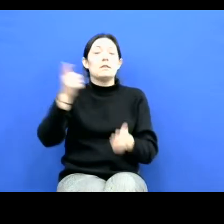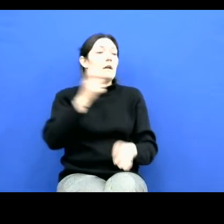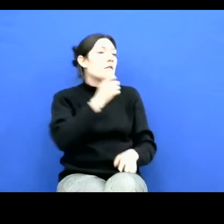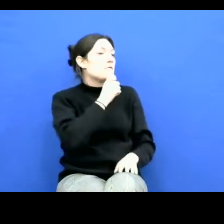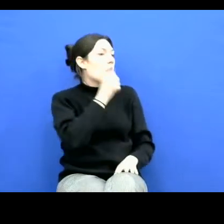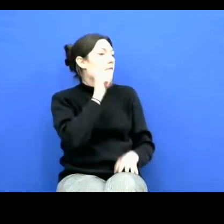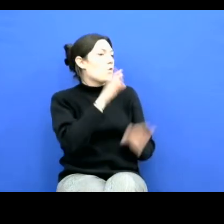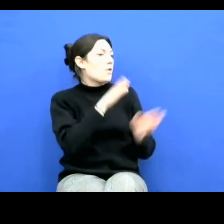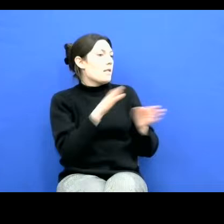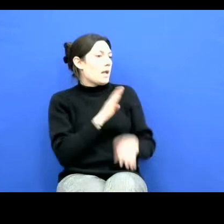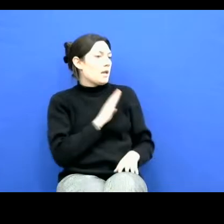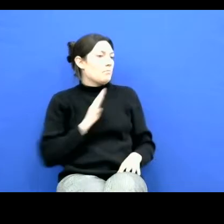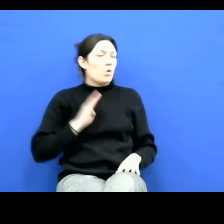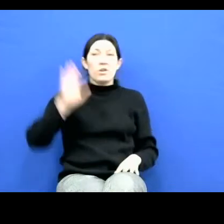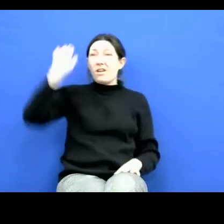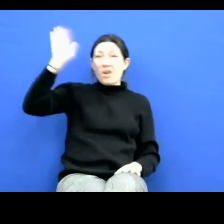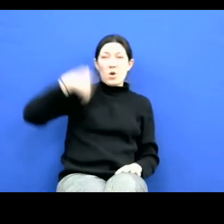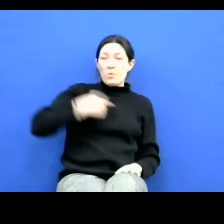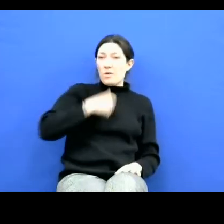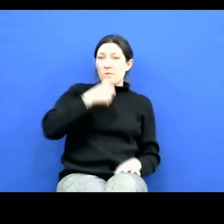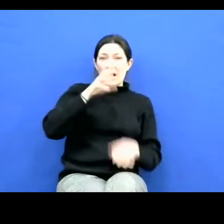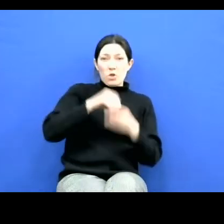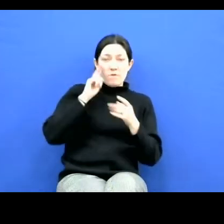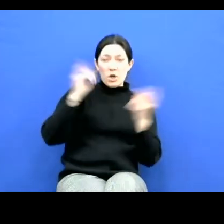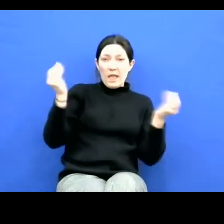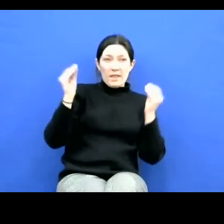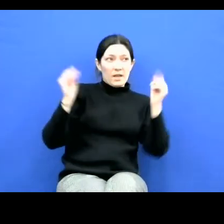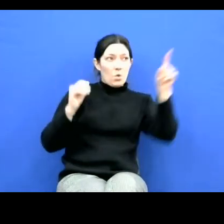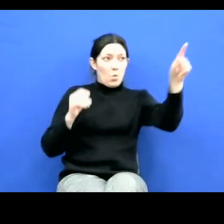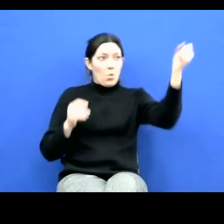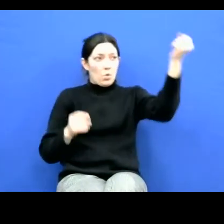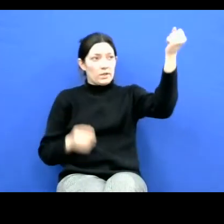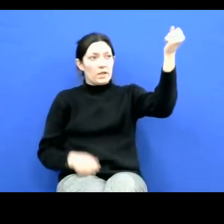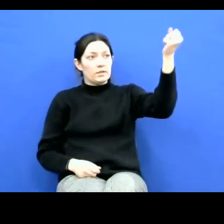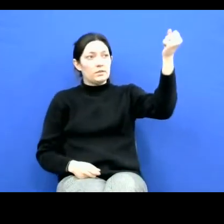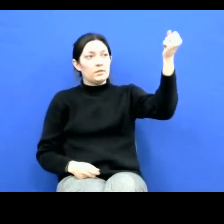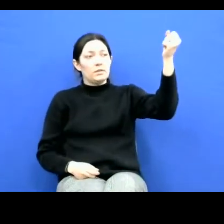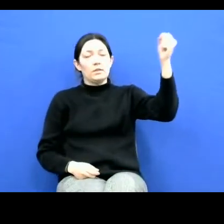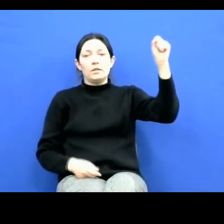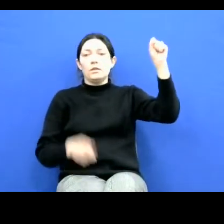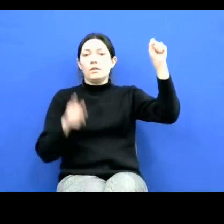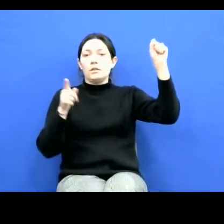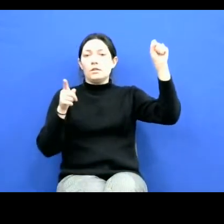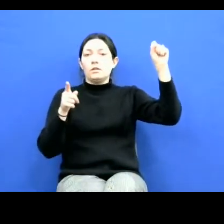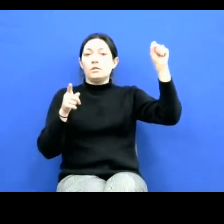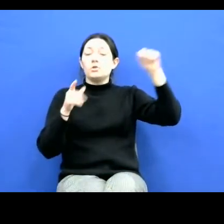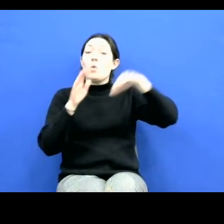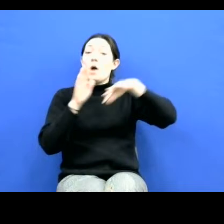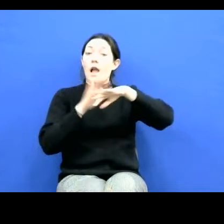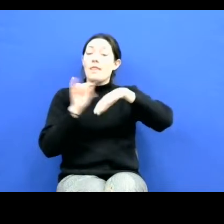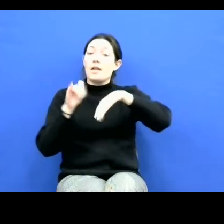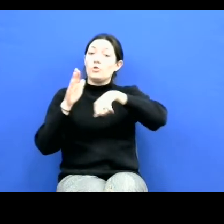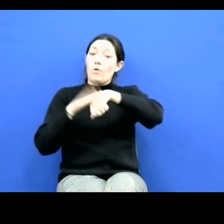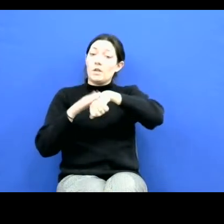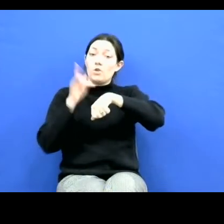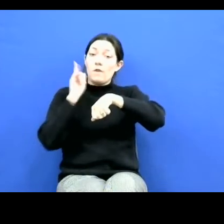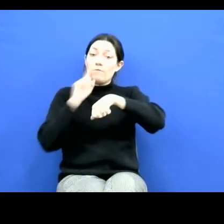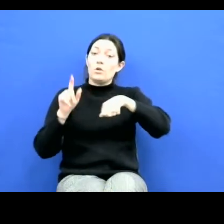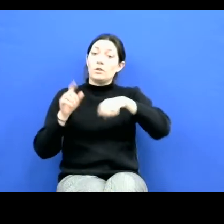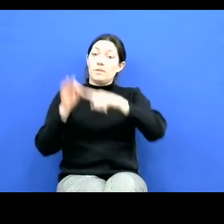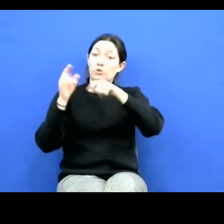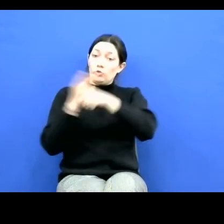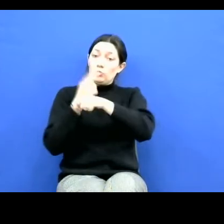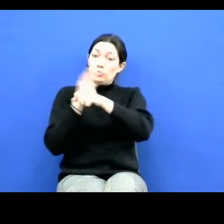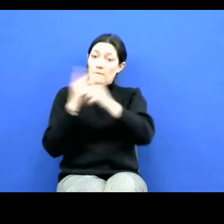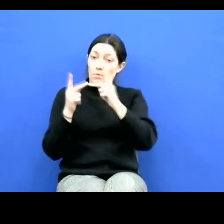Nope, we were never included in anything. Hold on. In the notification for the special use permit,